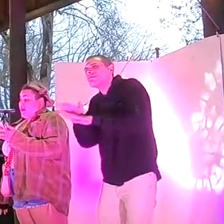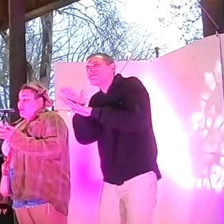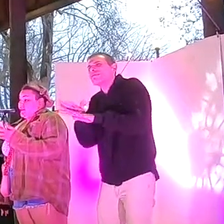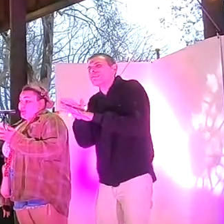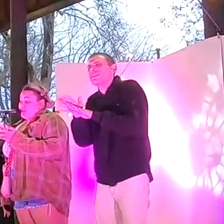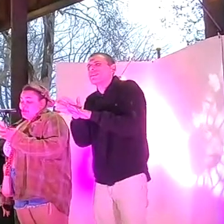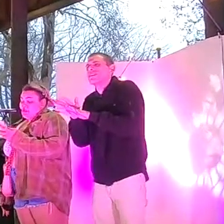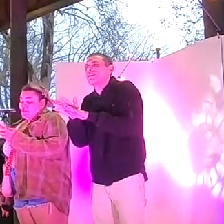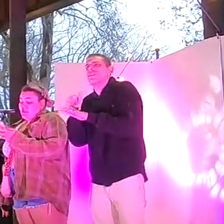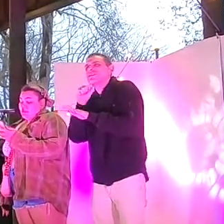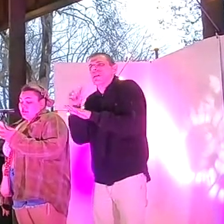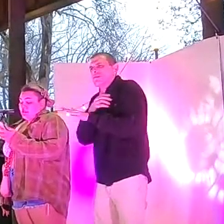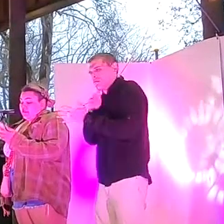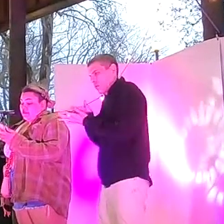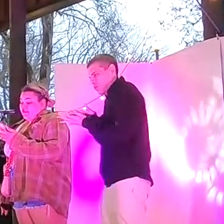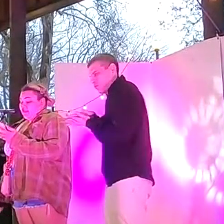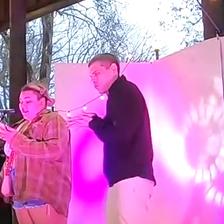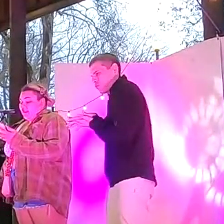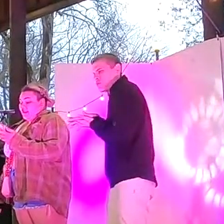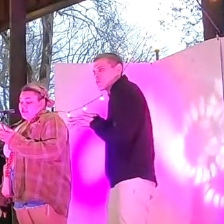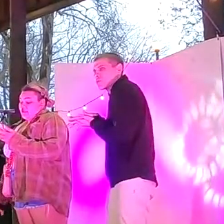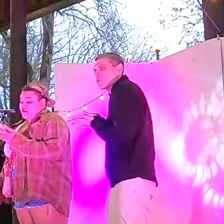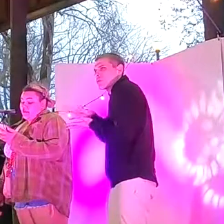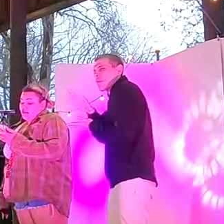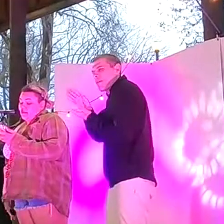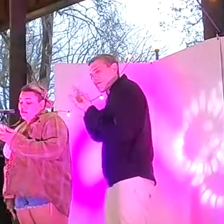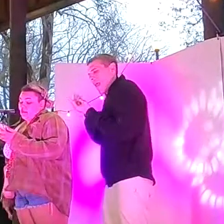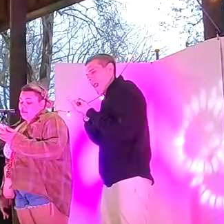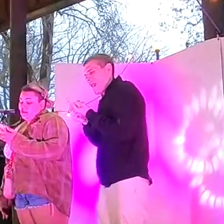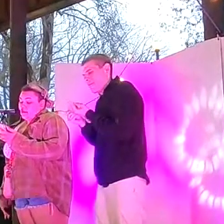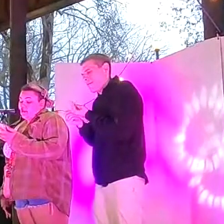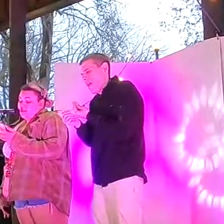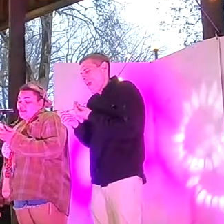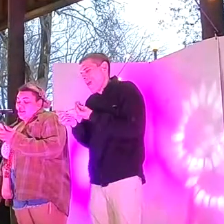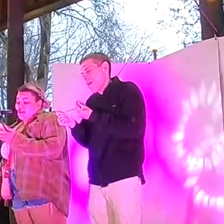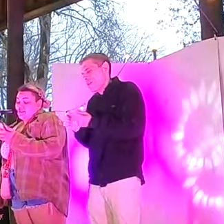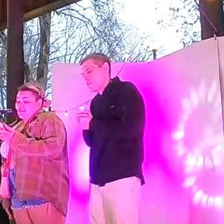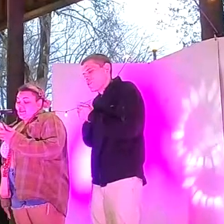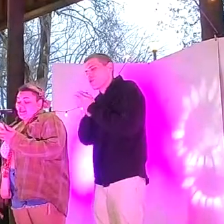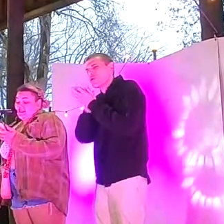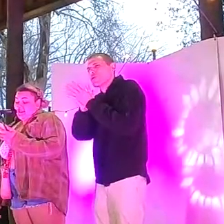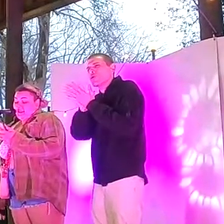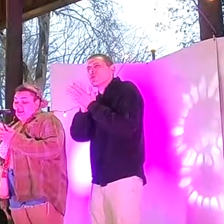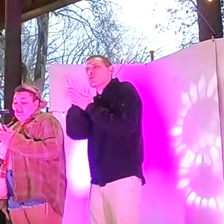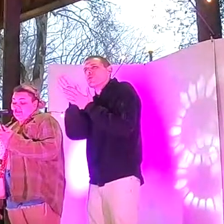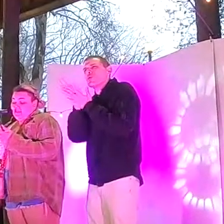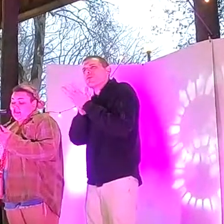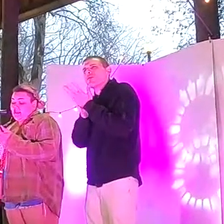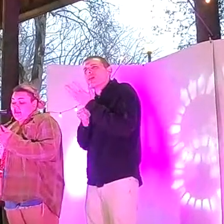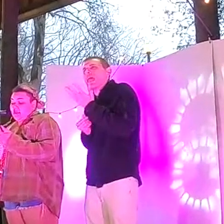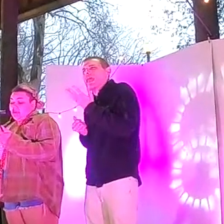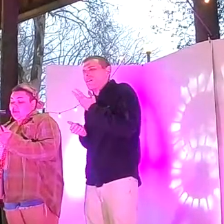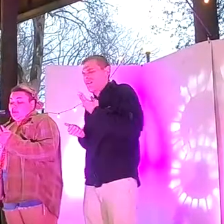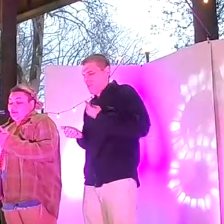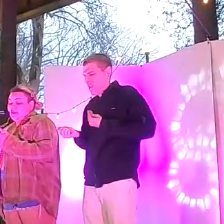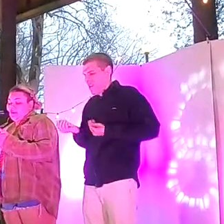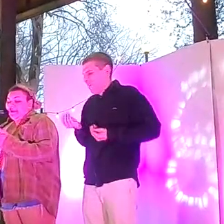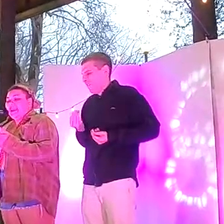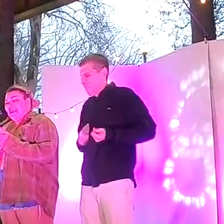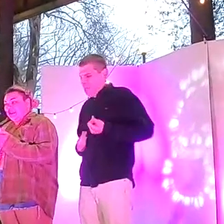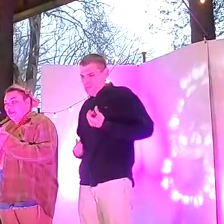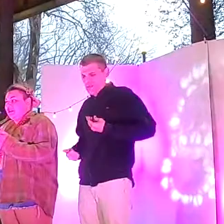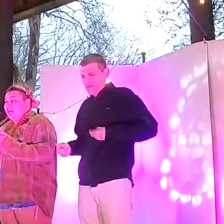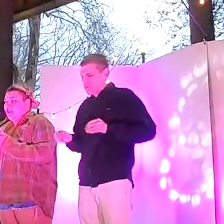my body's roots. Fade into you until there is nothing left but